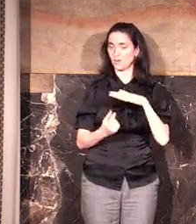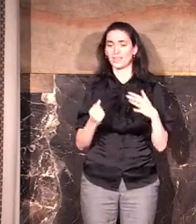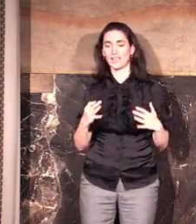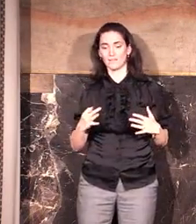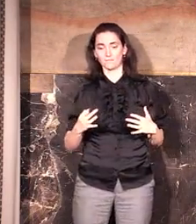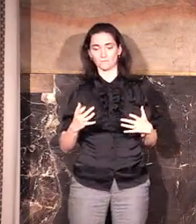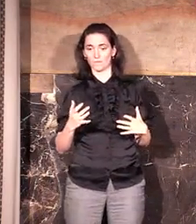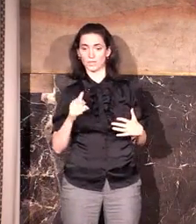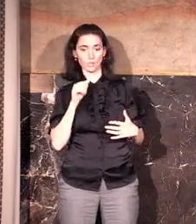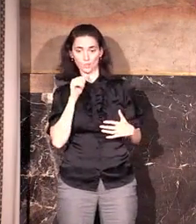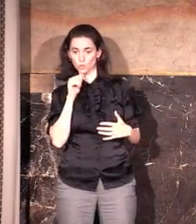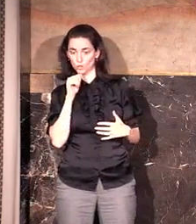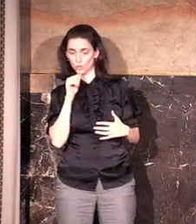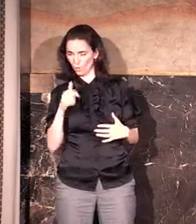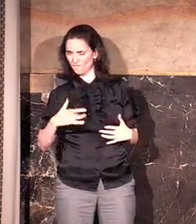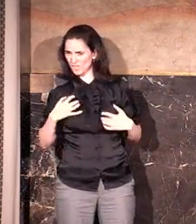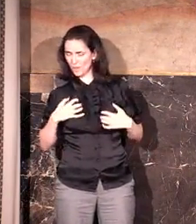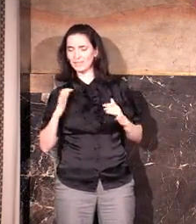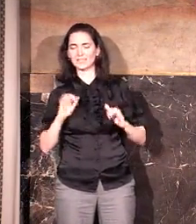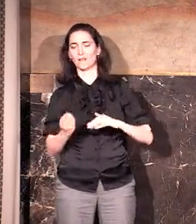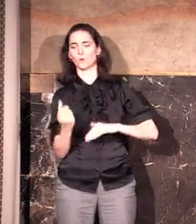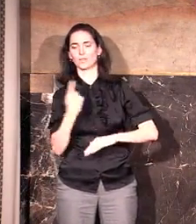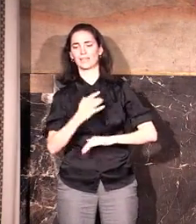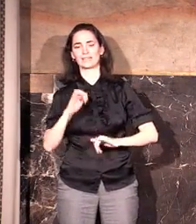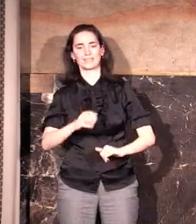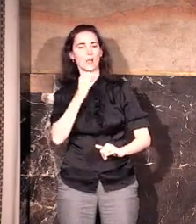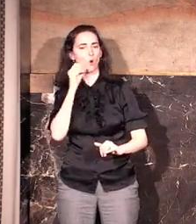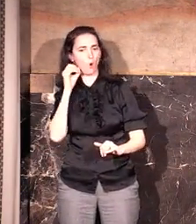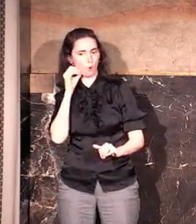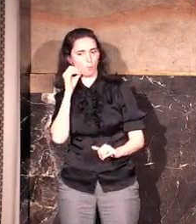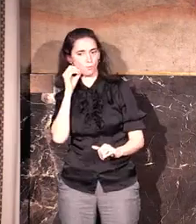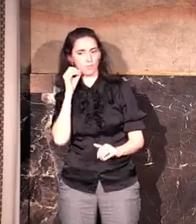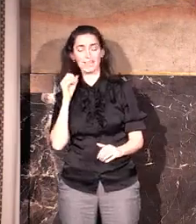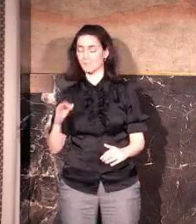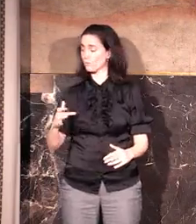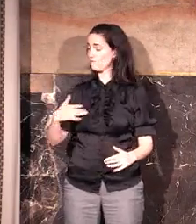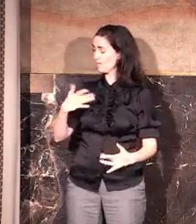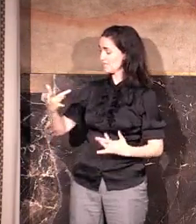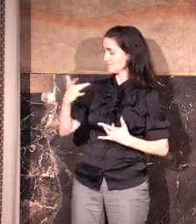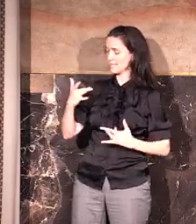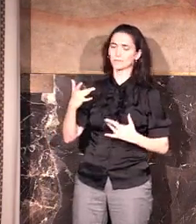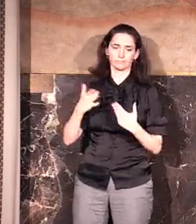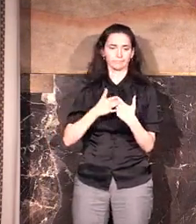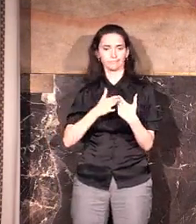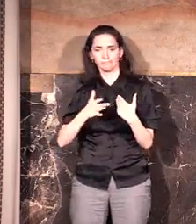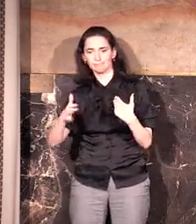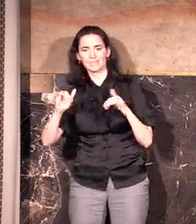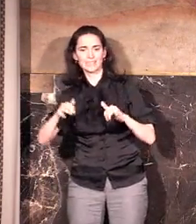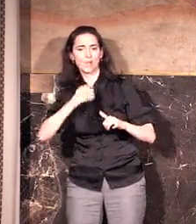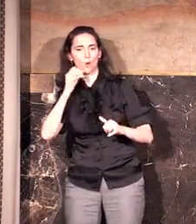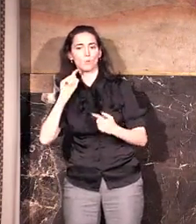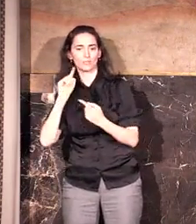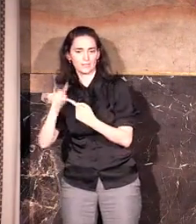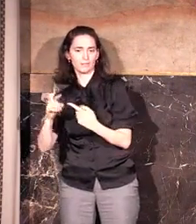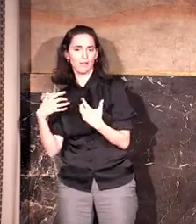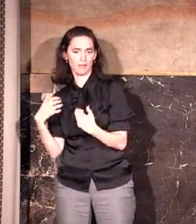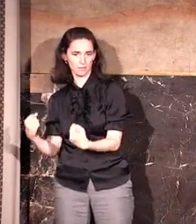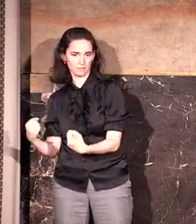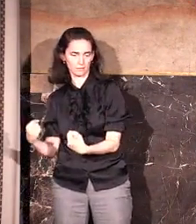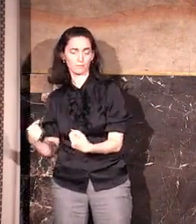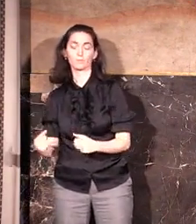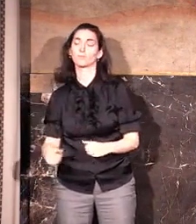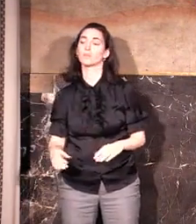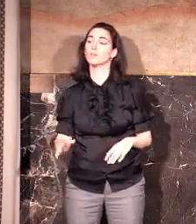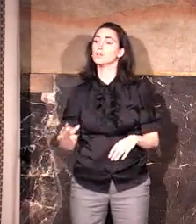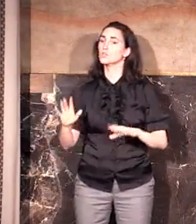home for the duration of 14 days or longer if you're symptomatic and ill. And I just want to make that point clear that,